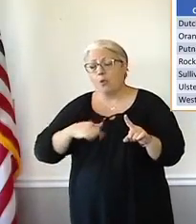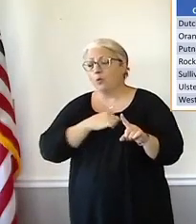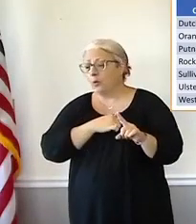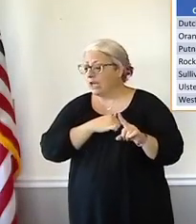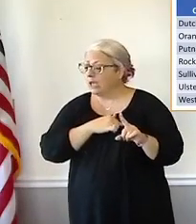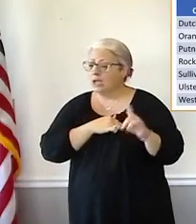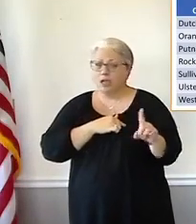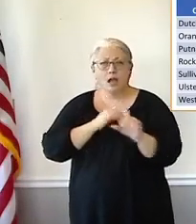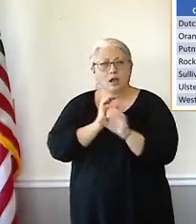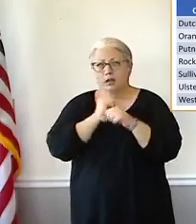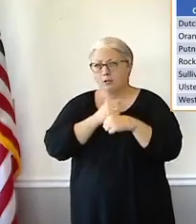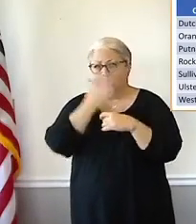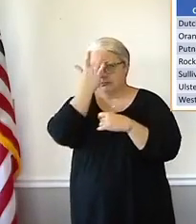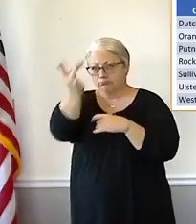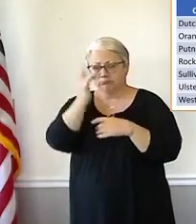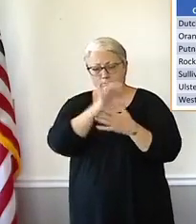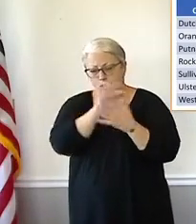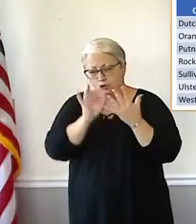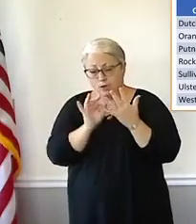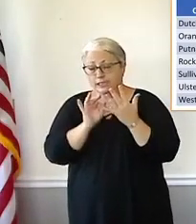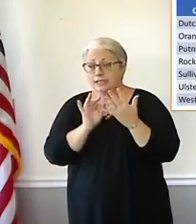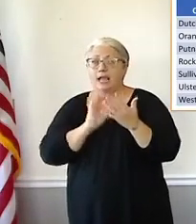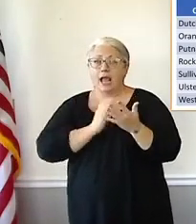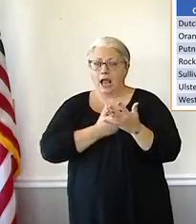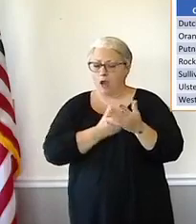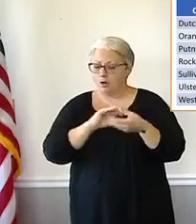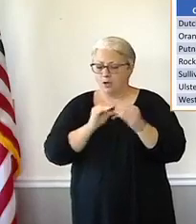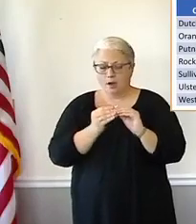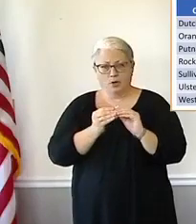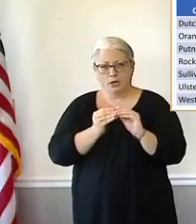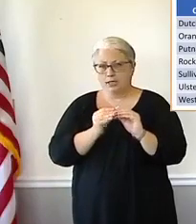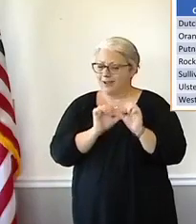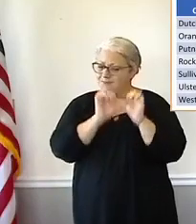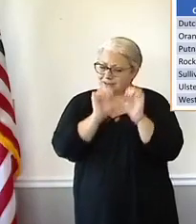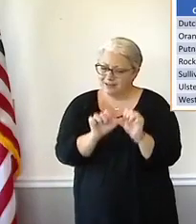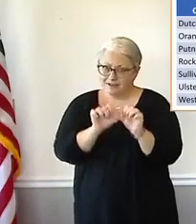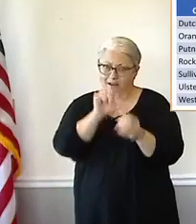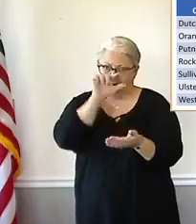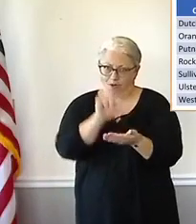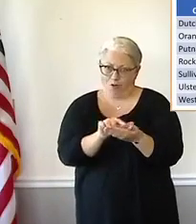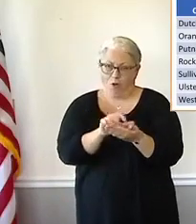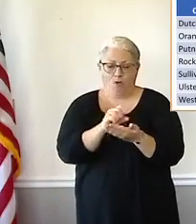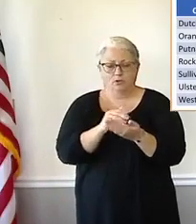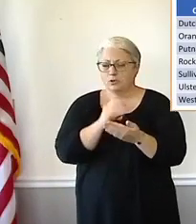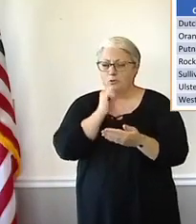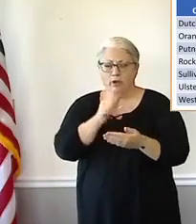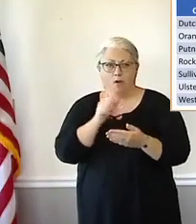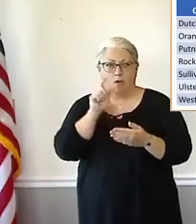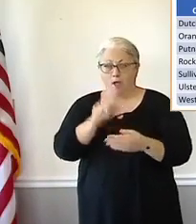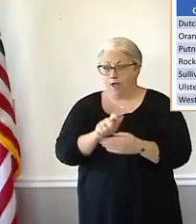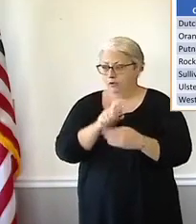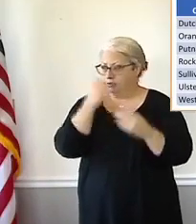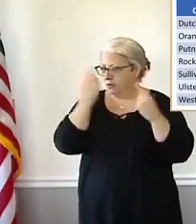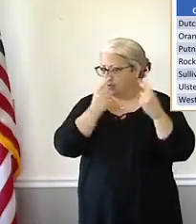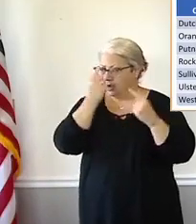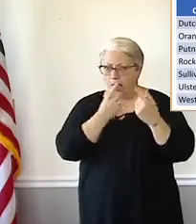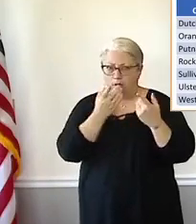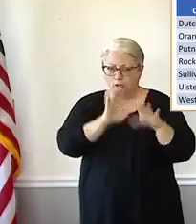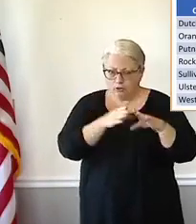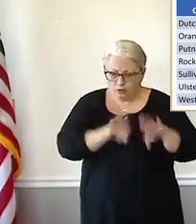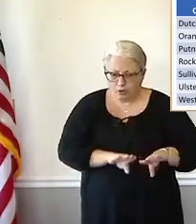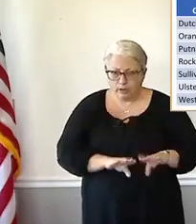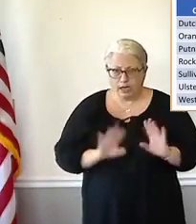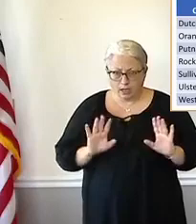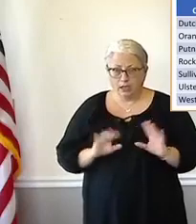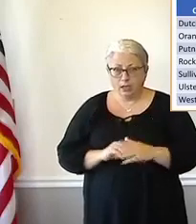choices and work to keep our numbers down. And with that, we are not yet in a position where we have to confront that kind of challenge. That